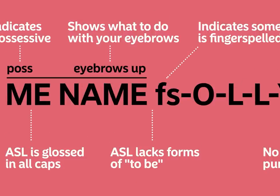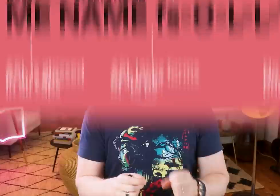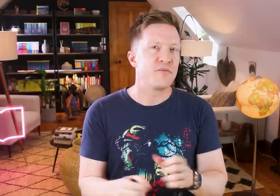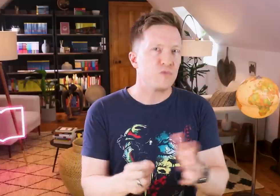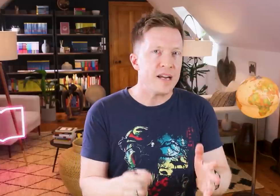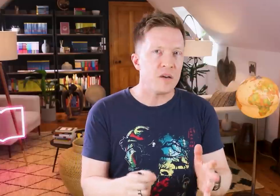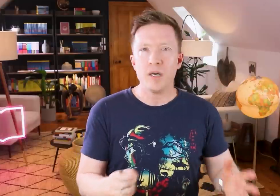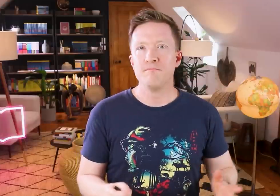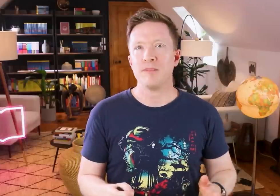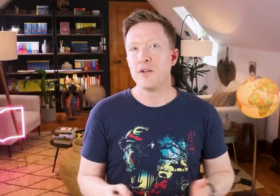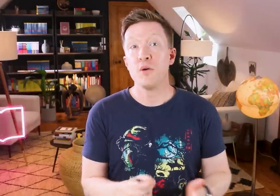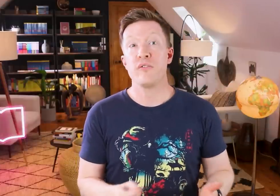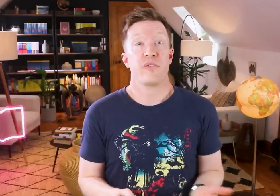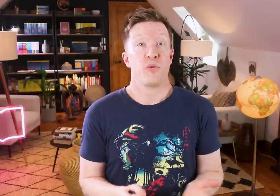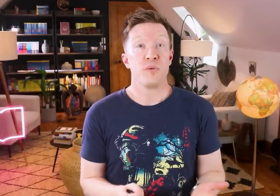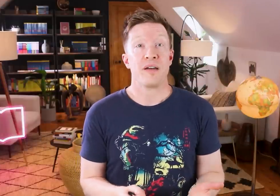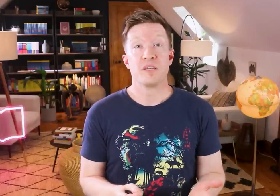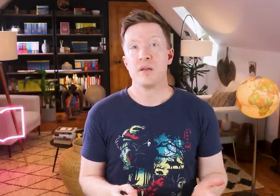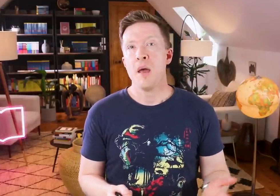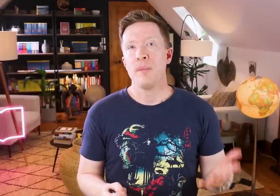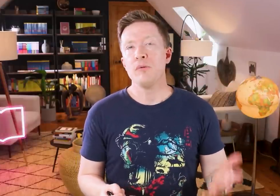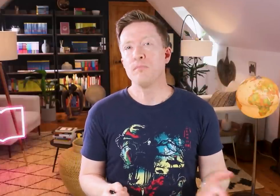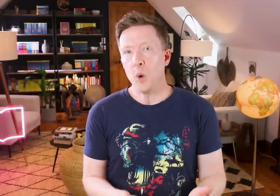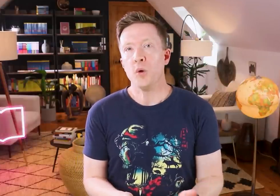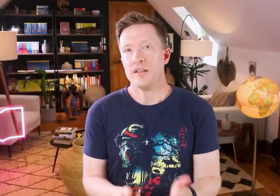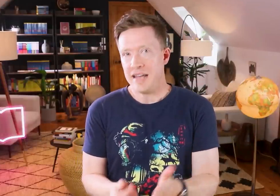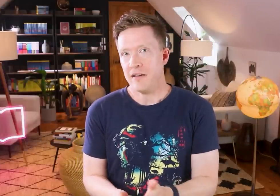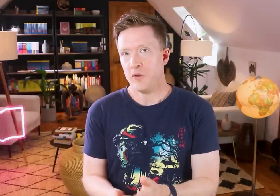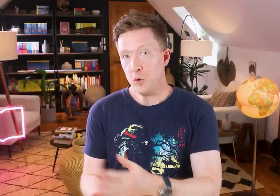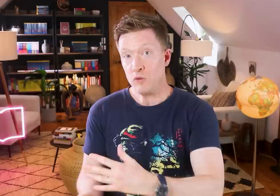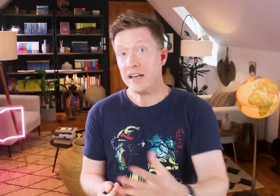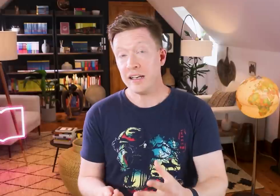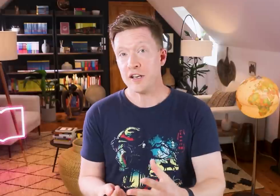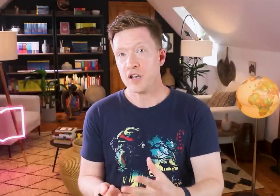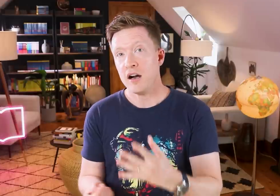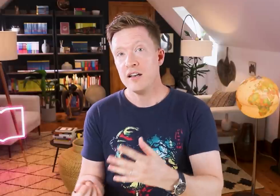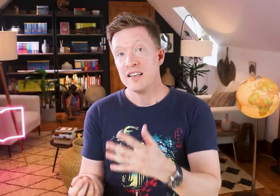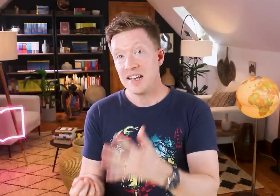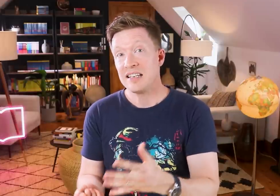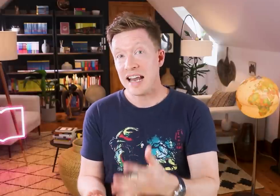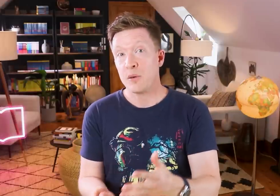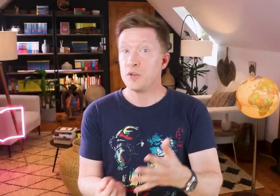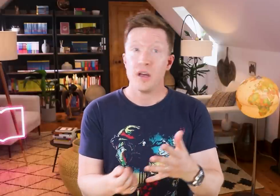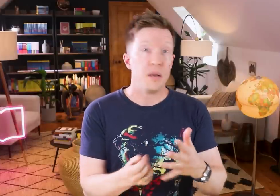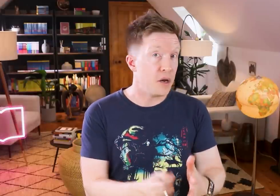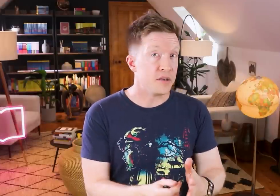As for reading, well, I don't know if you've ever thought about this, but people born deaf who read English are second language learners.